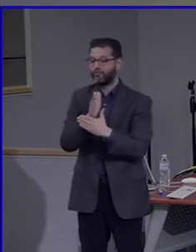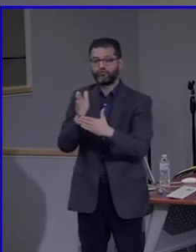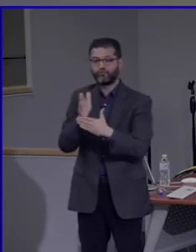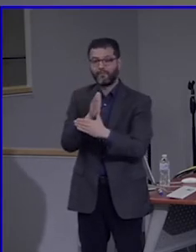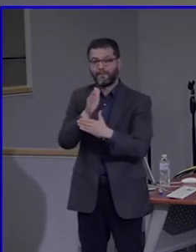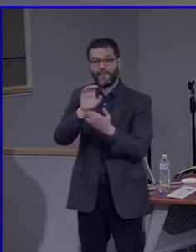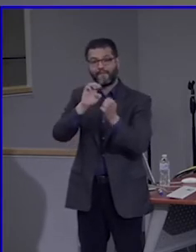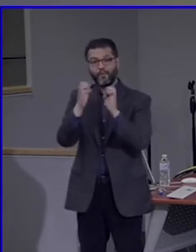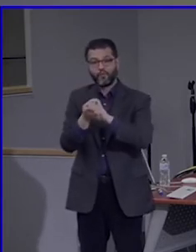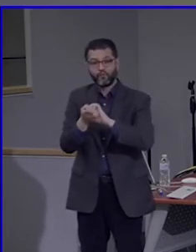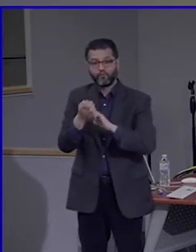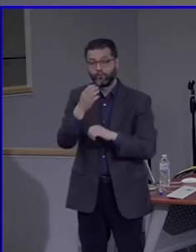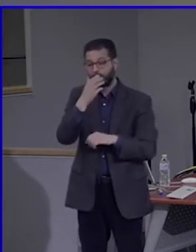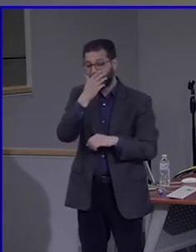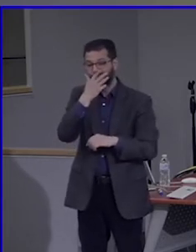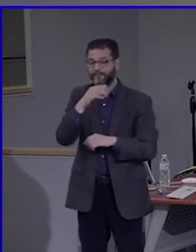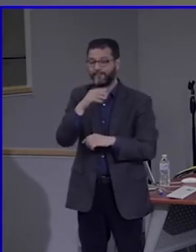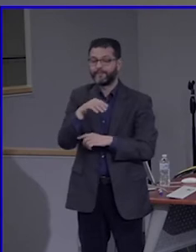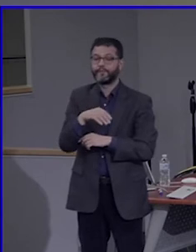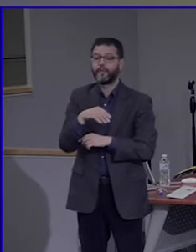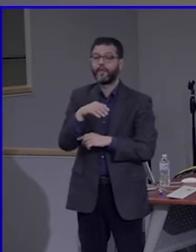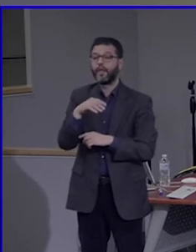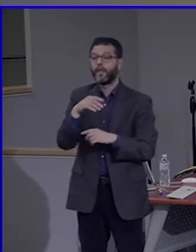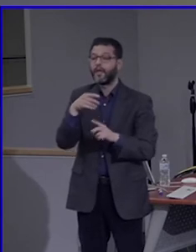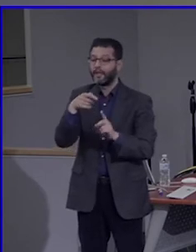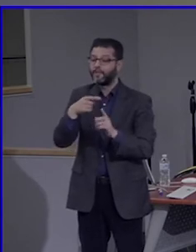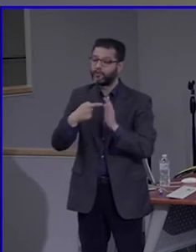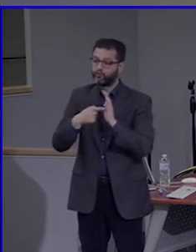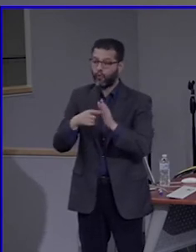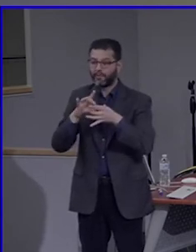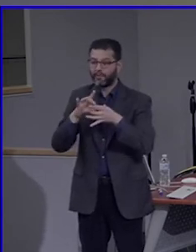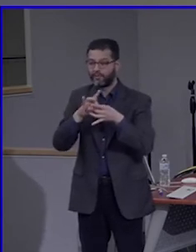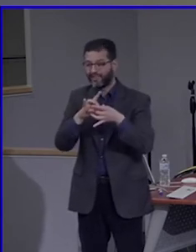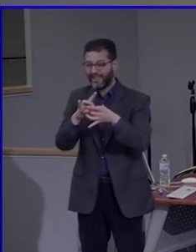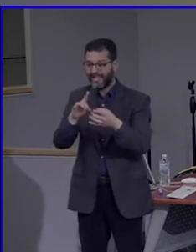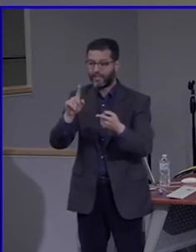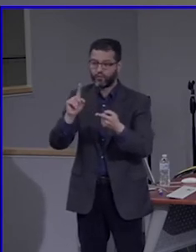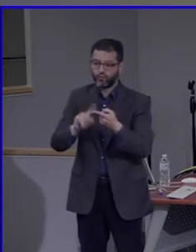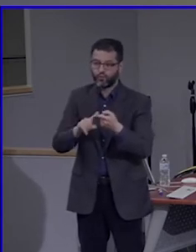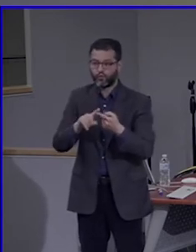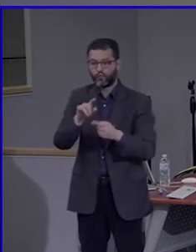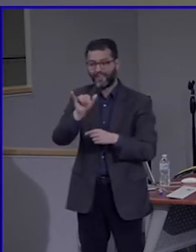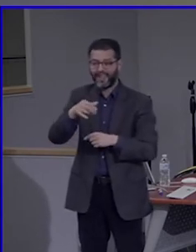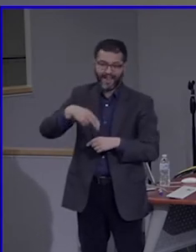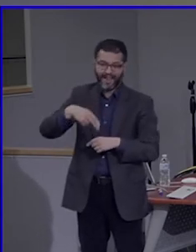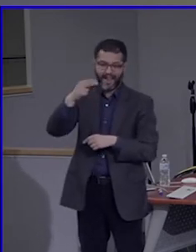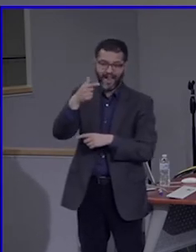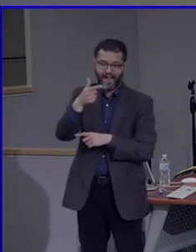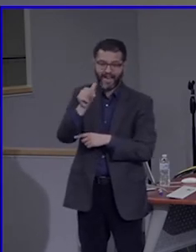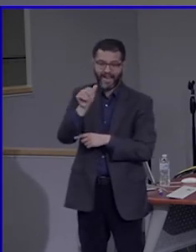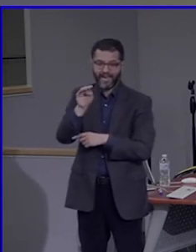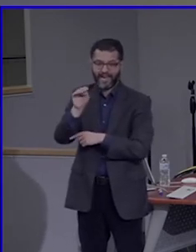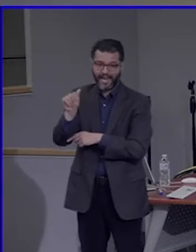changes in amplitude of oscillatory activity have been shown to be related to this high gamma